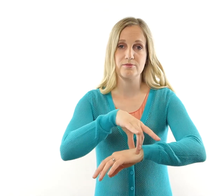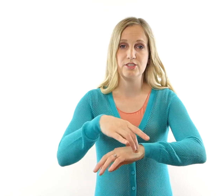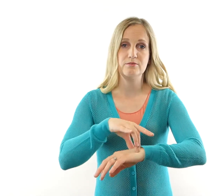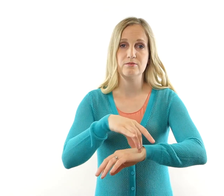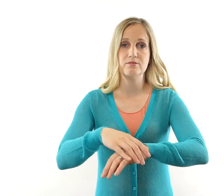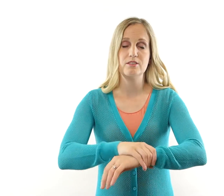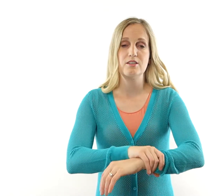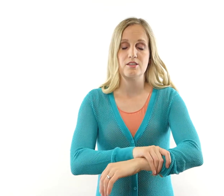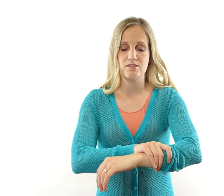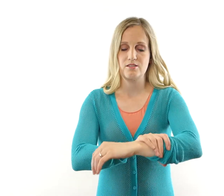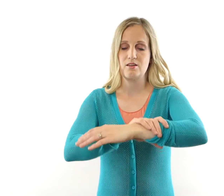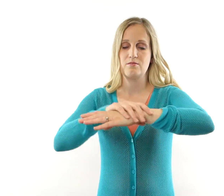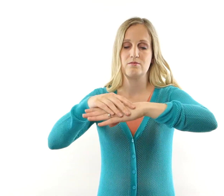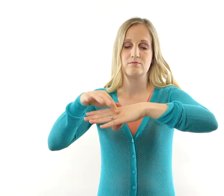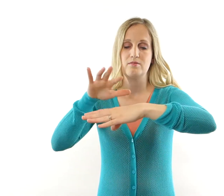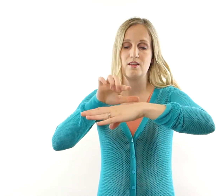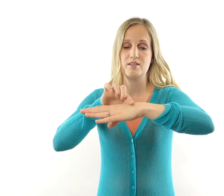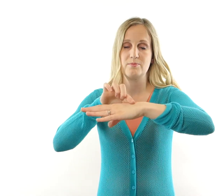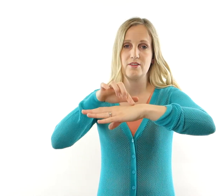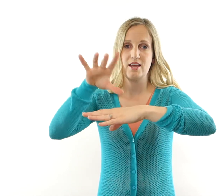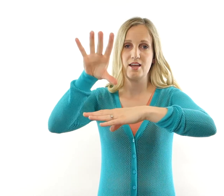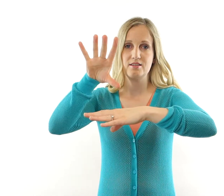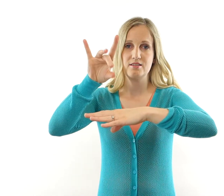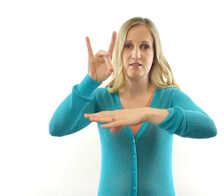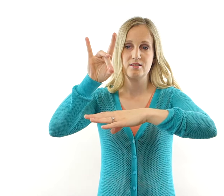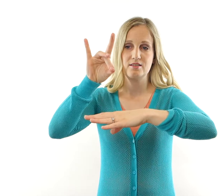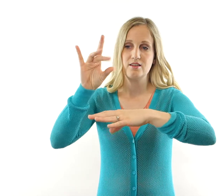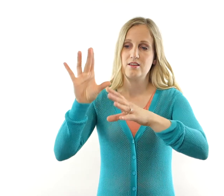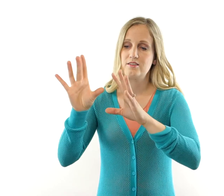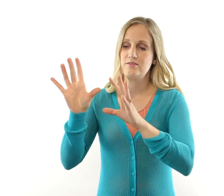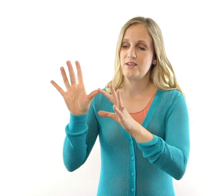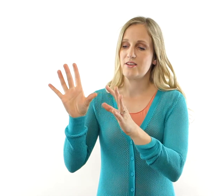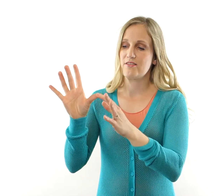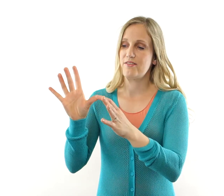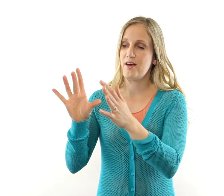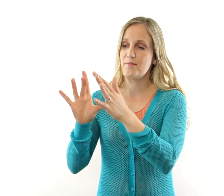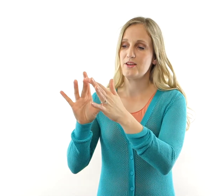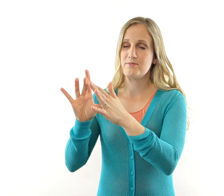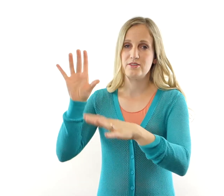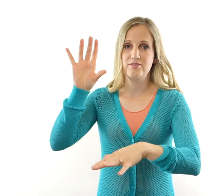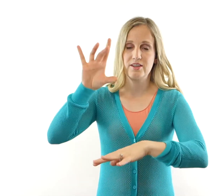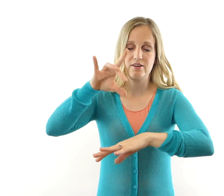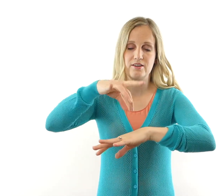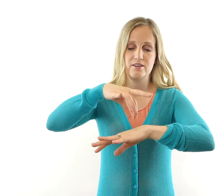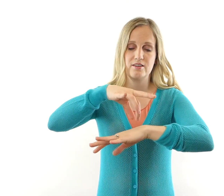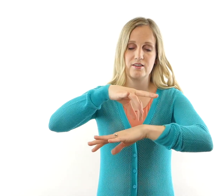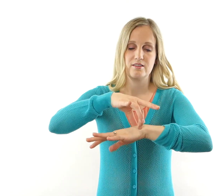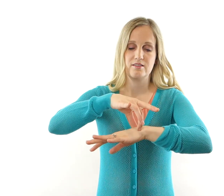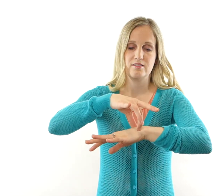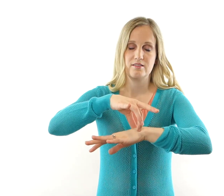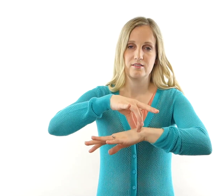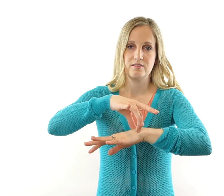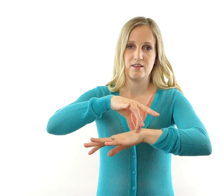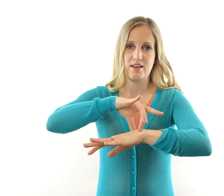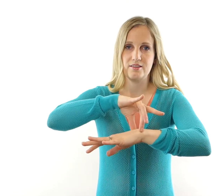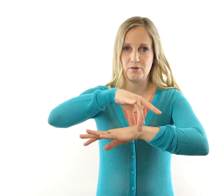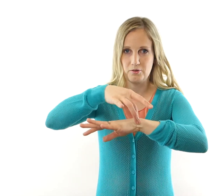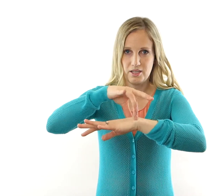to. So, on this part of the hand, you take your thumb and your middle finger, and then you go like a